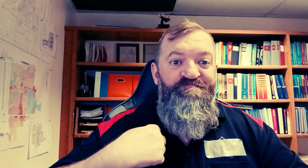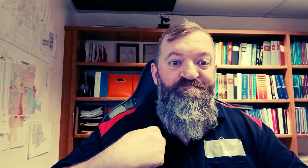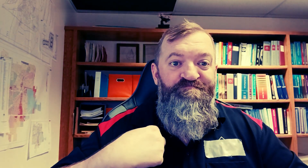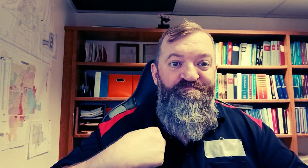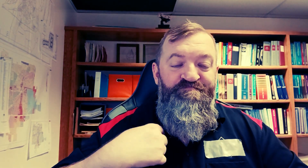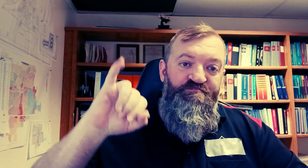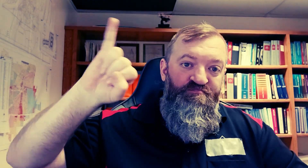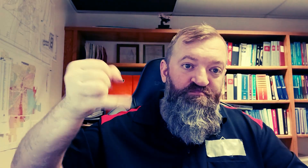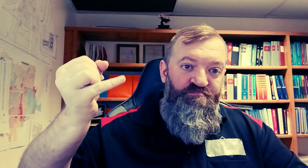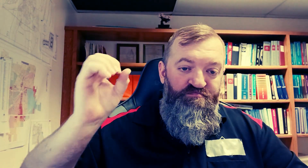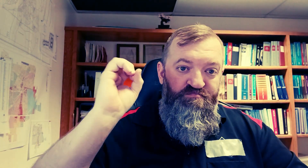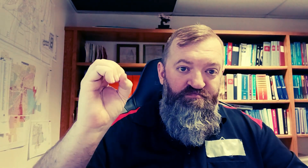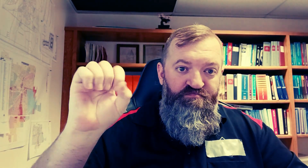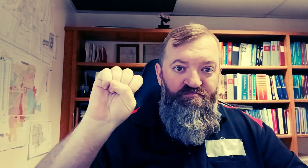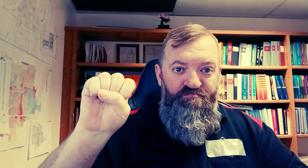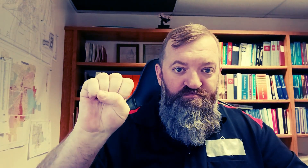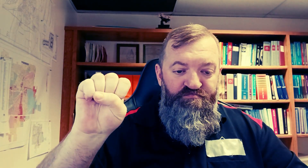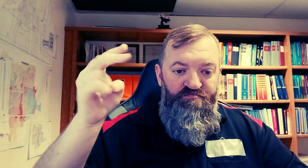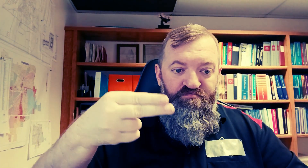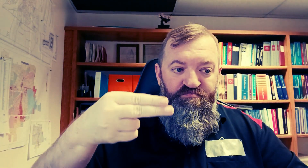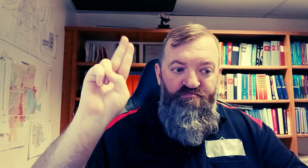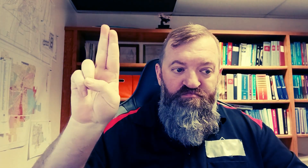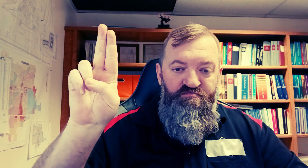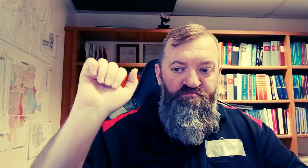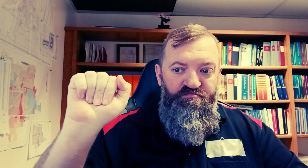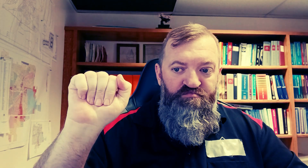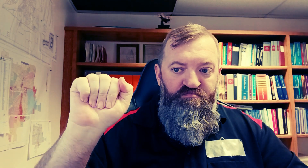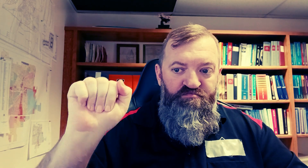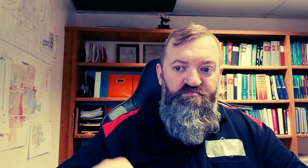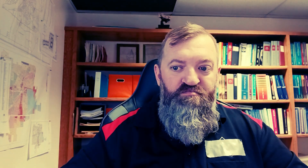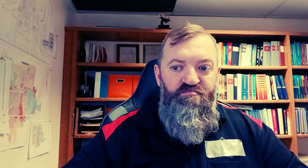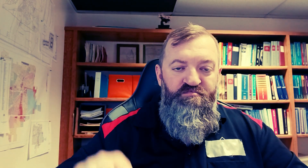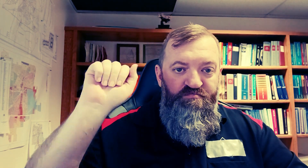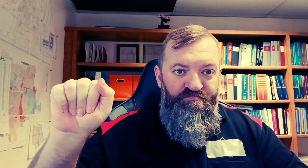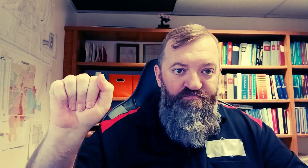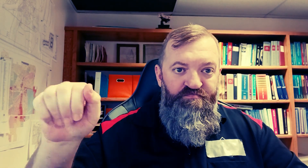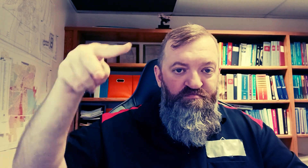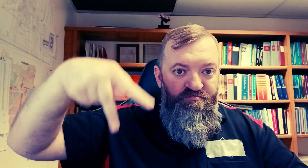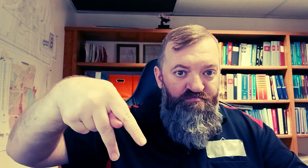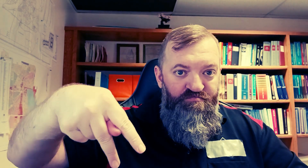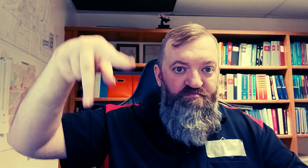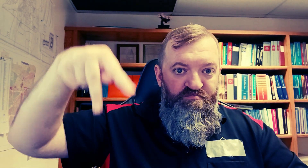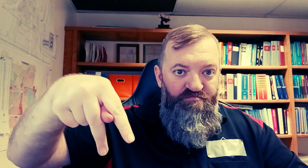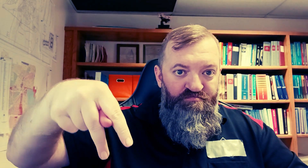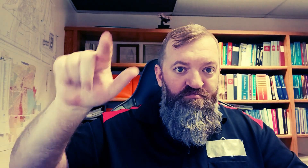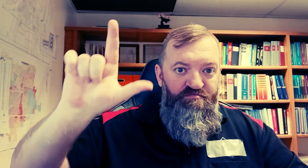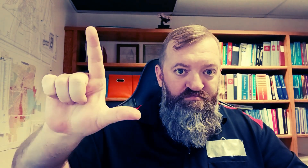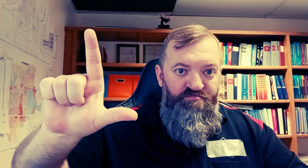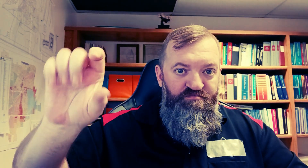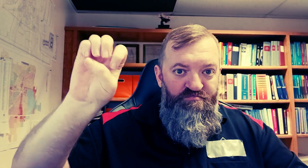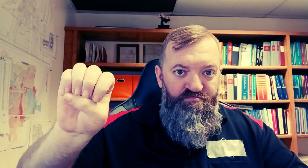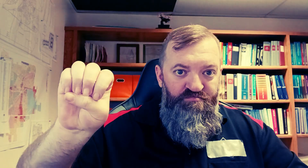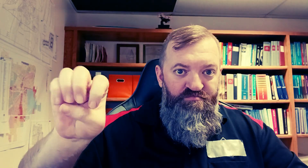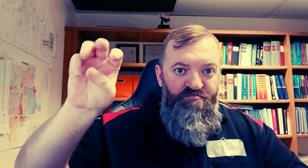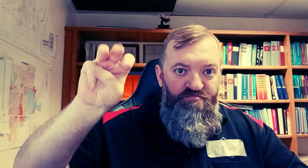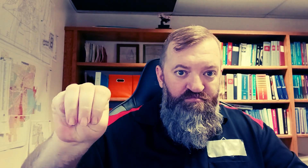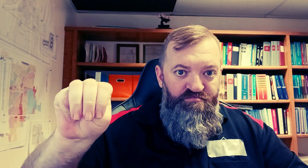not intuitive to the flow of non-visual communication through American Sign Language. I'm also